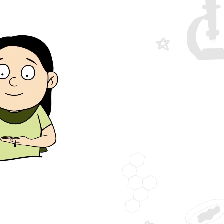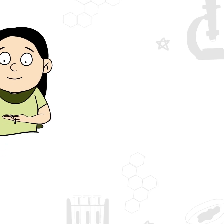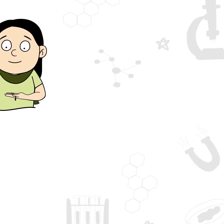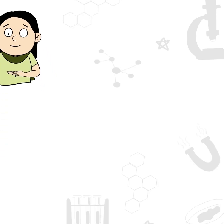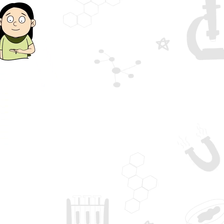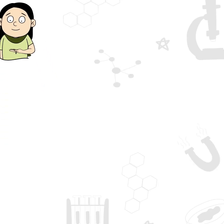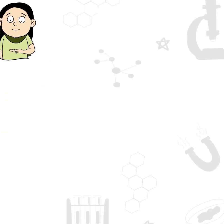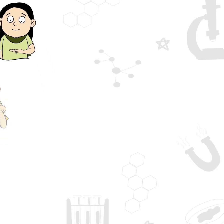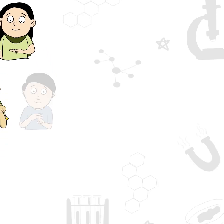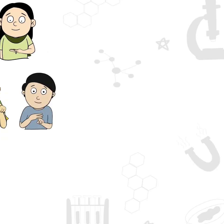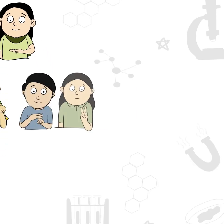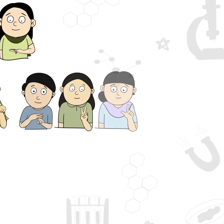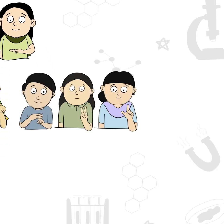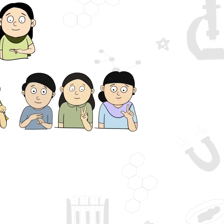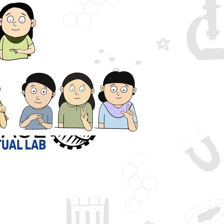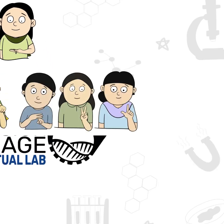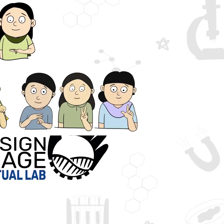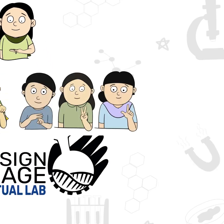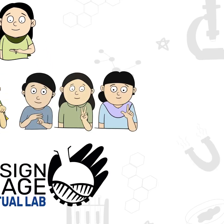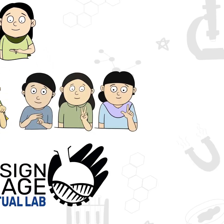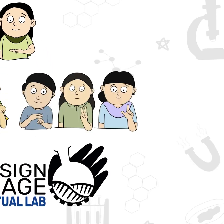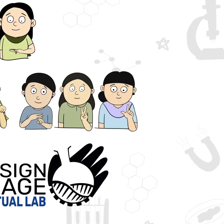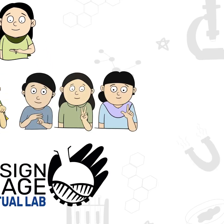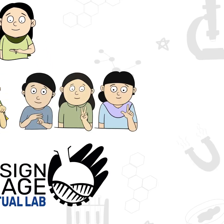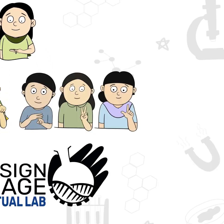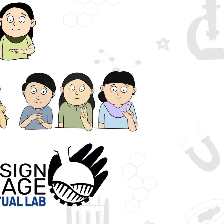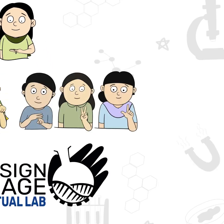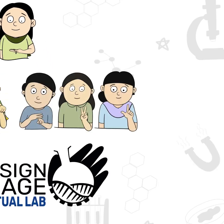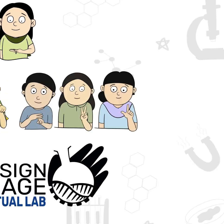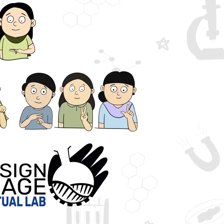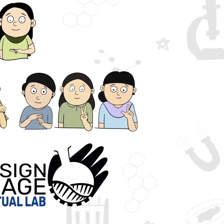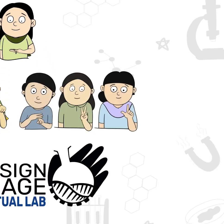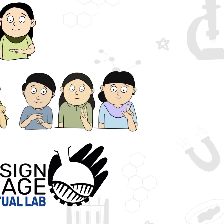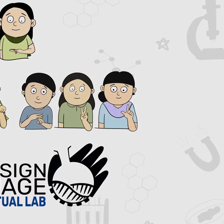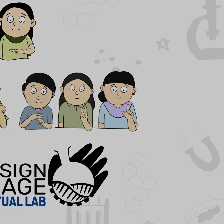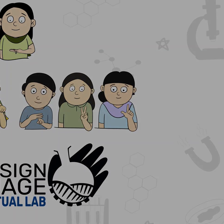Welcome to ISL-enabled Virtual Lab of CSIR.